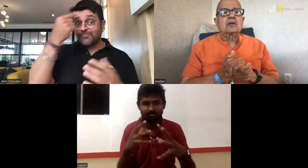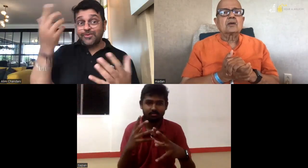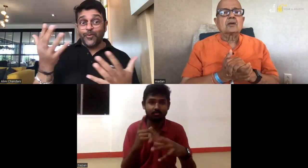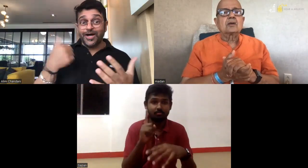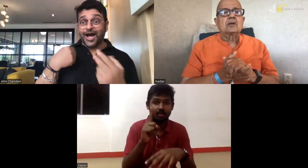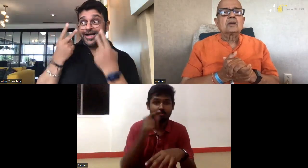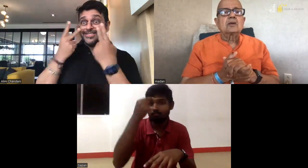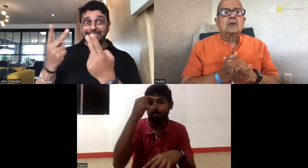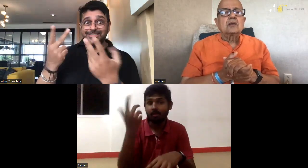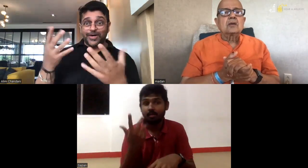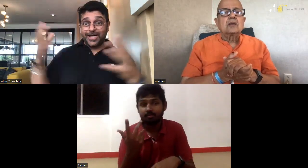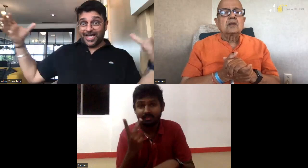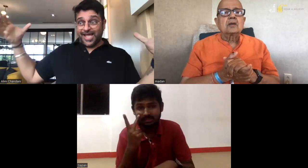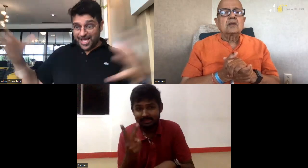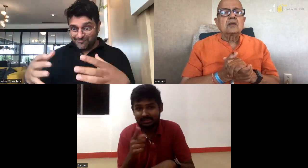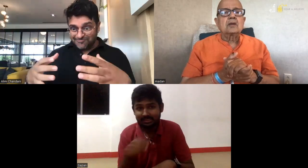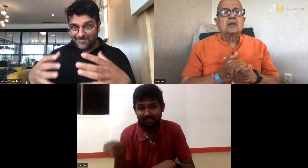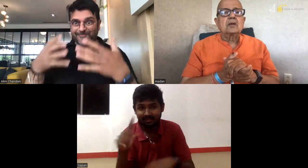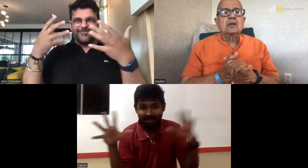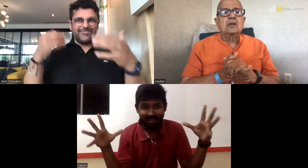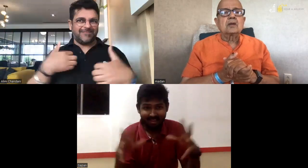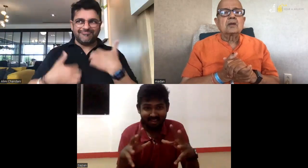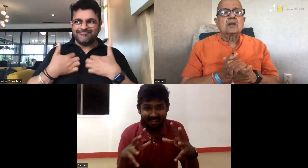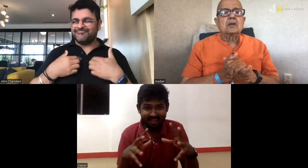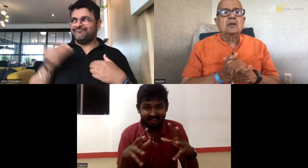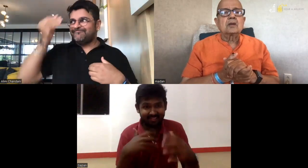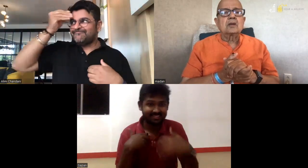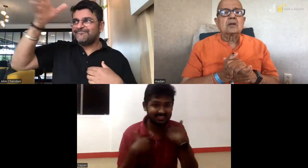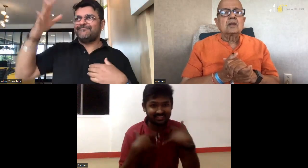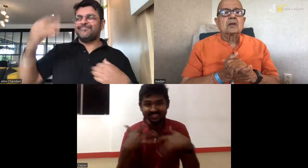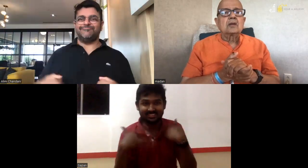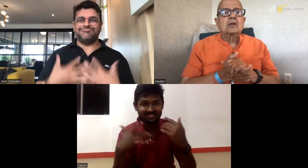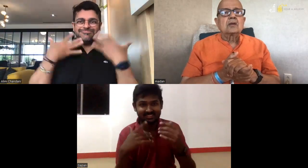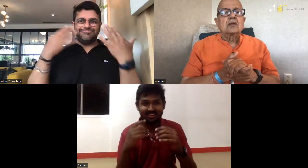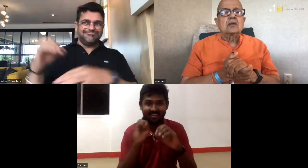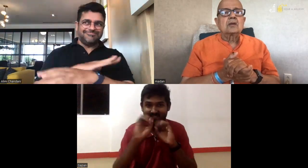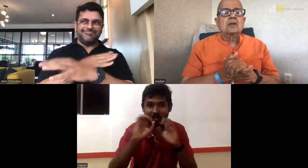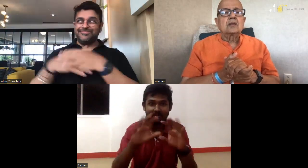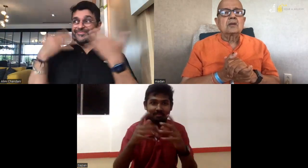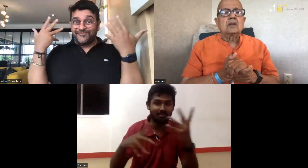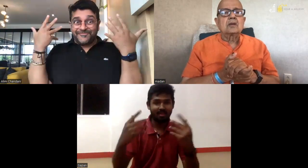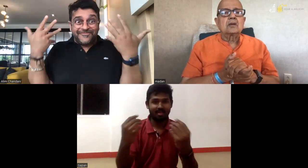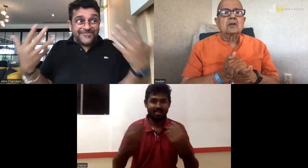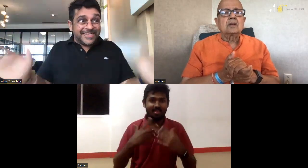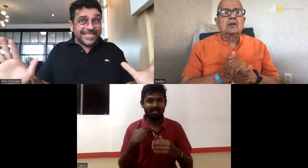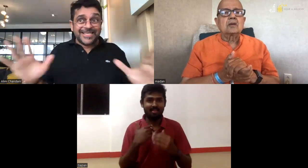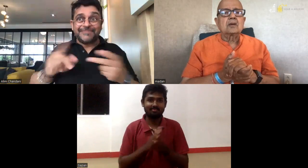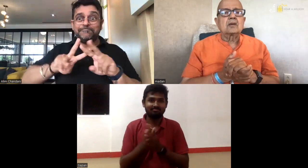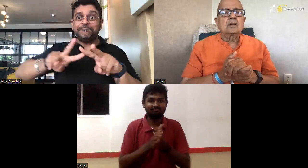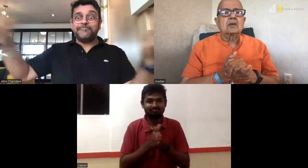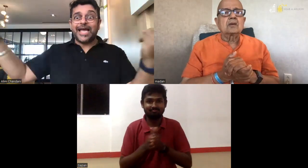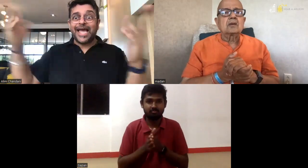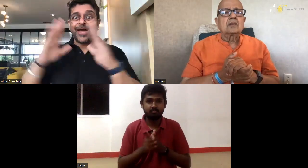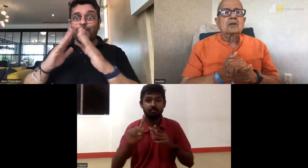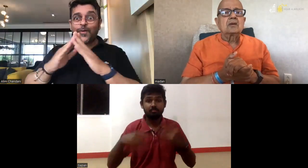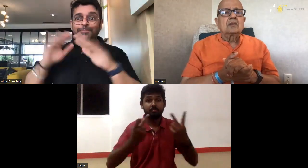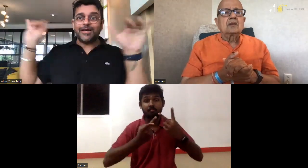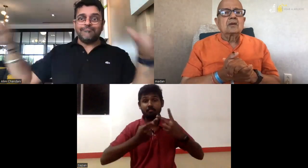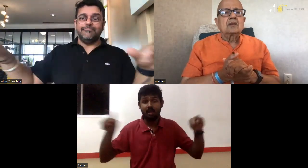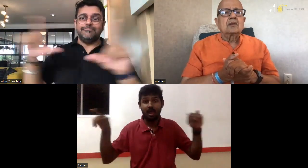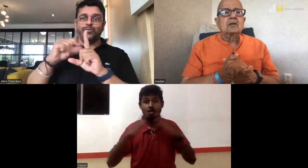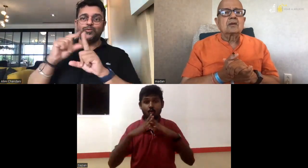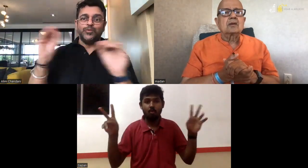from AIFD or National Institution of the Deaf. They can also help us with the funds, and people who are not able